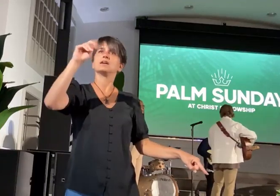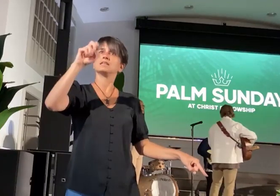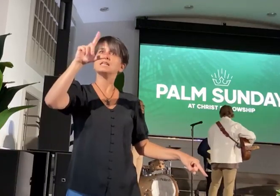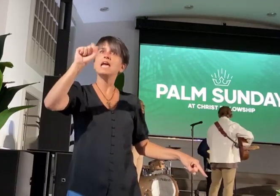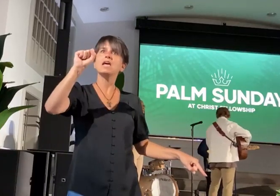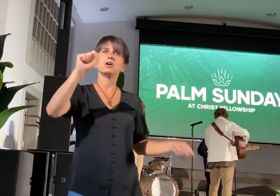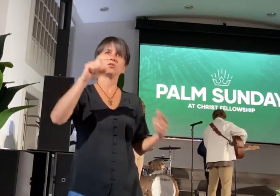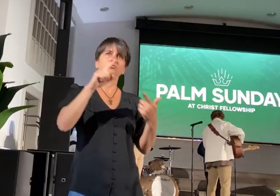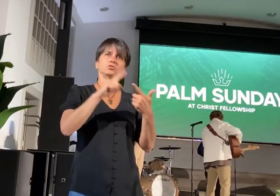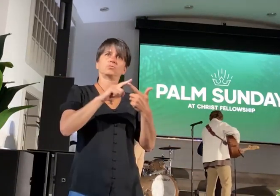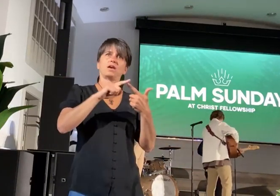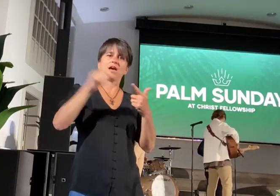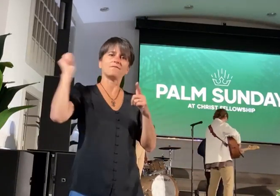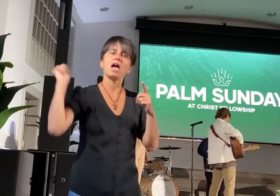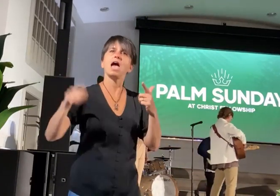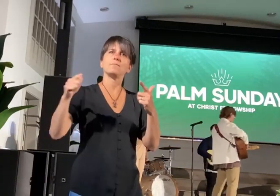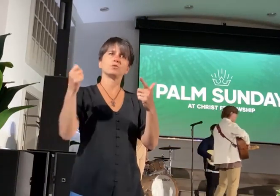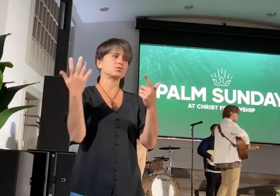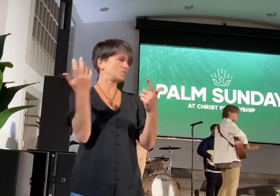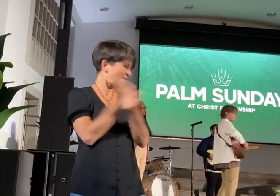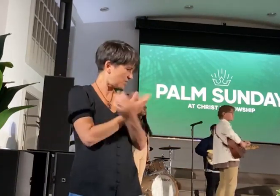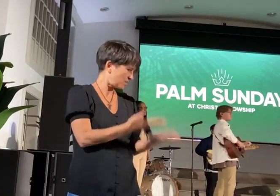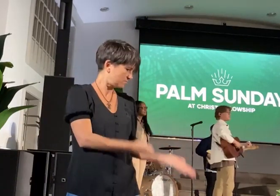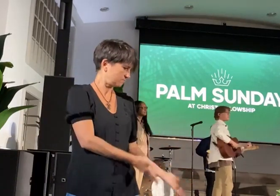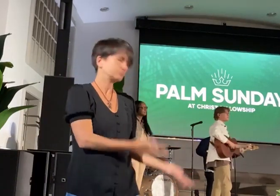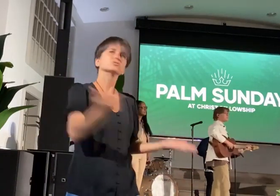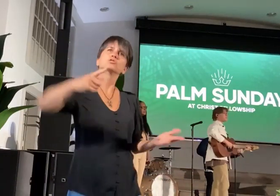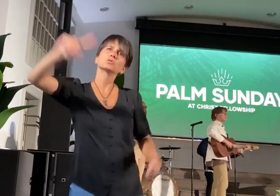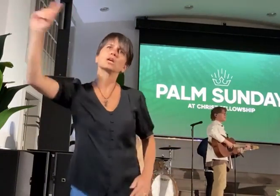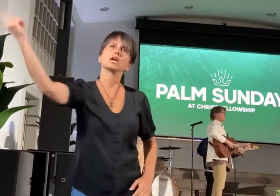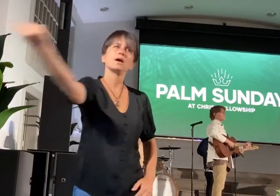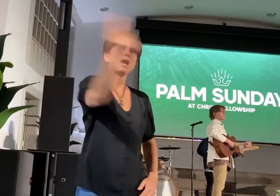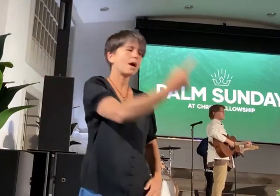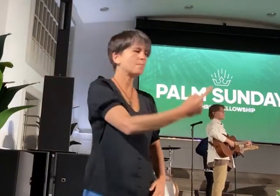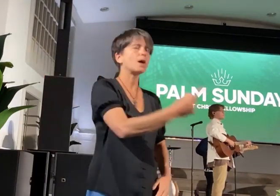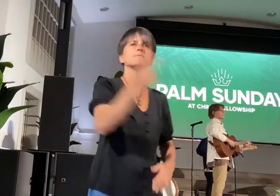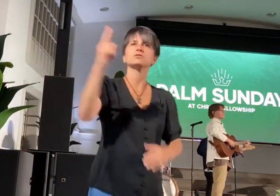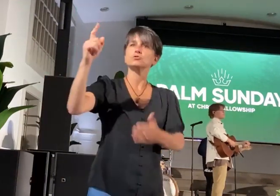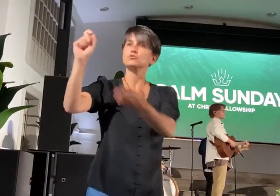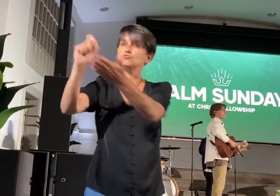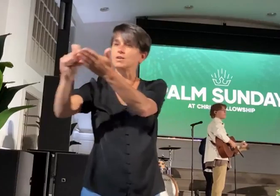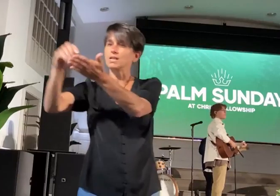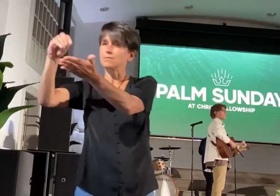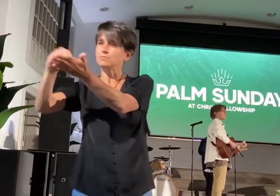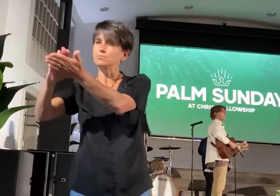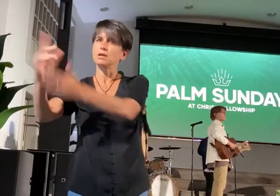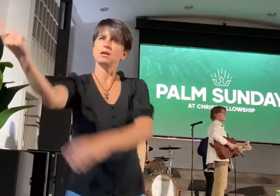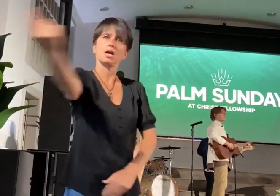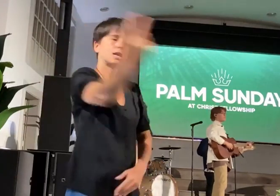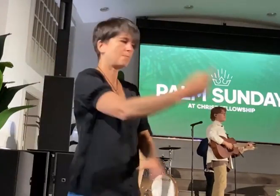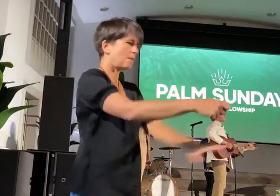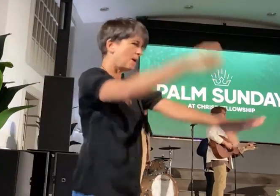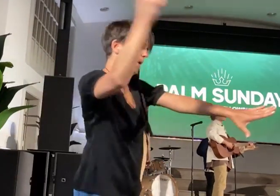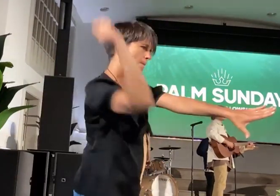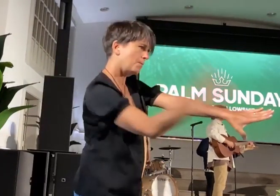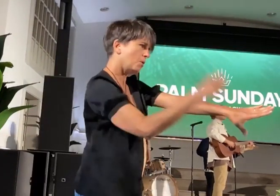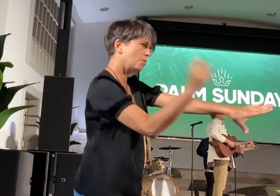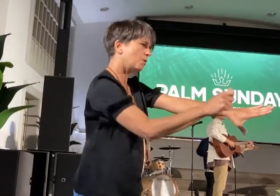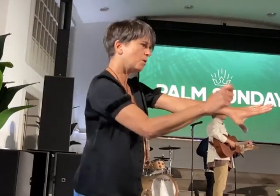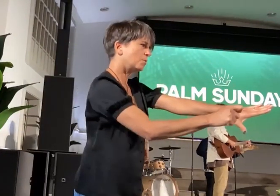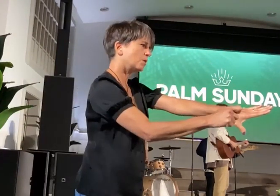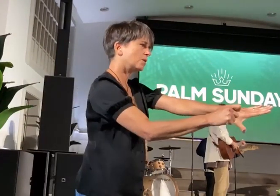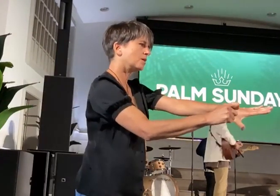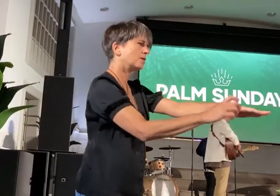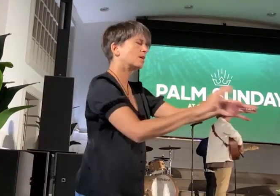help you today if you can't hold that hammer. We're going to nail these things to the tree, and we're going to continue in worship today. Our Savior